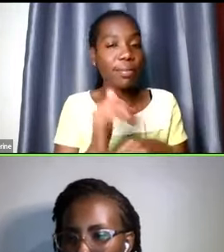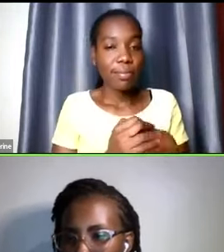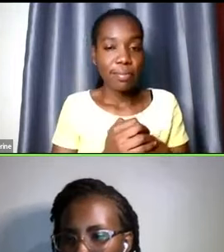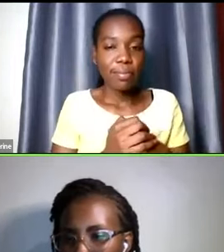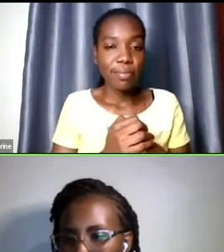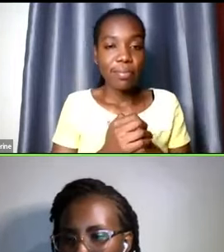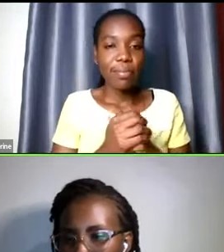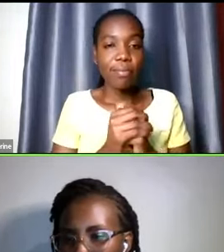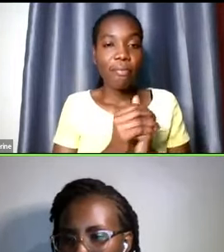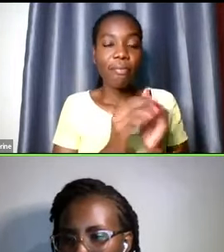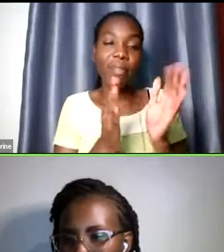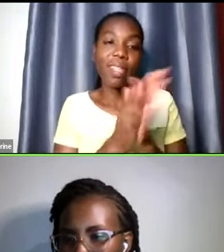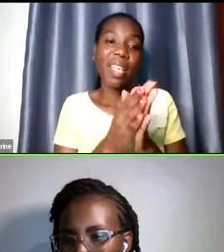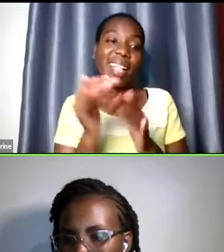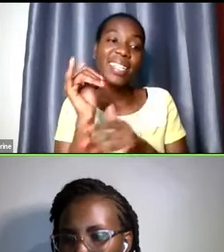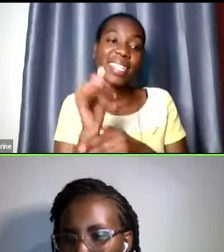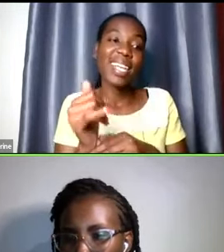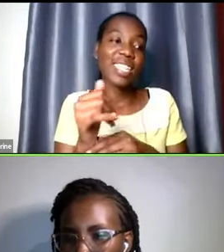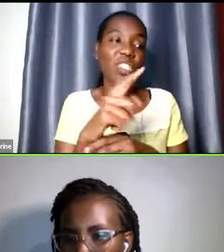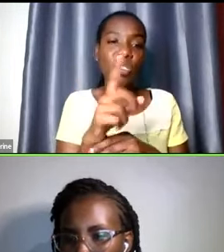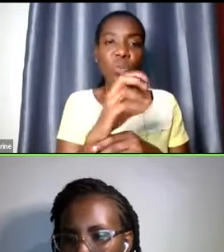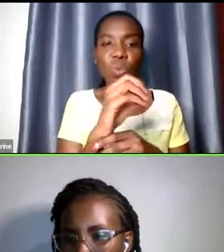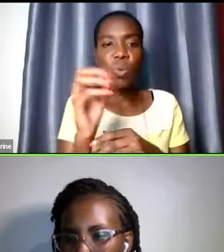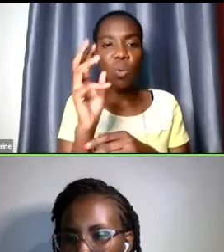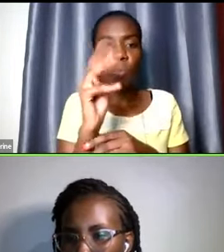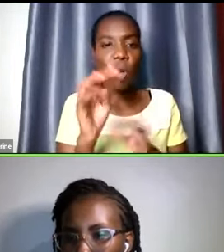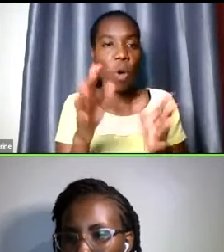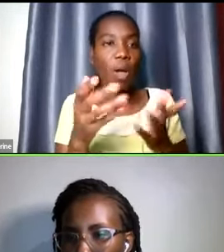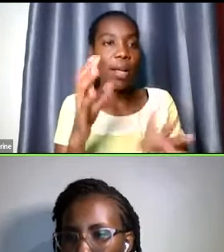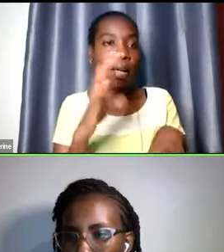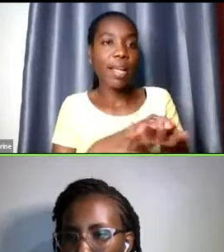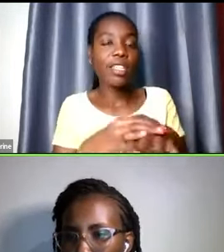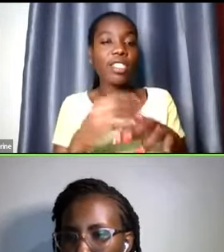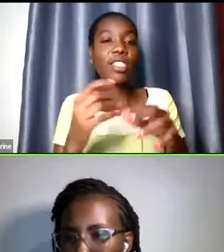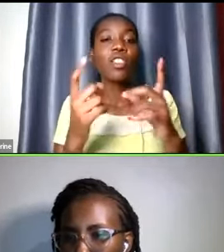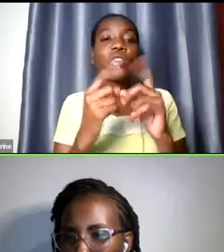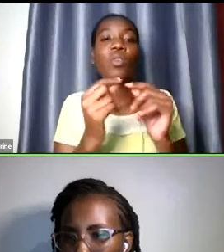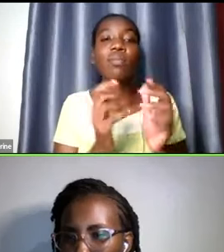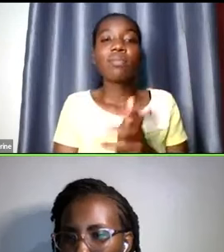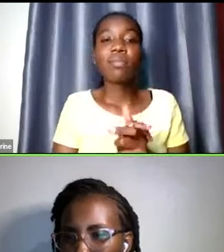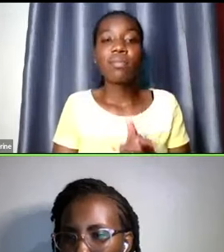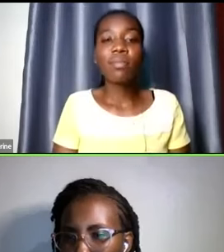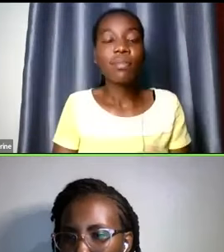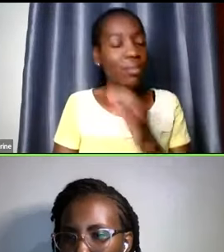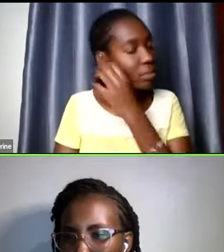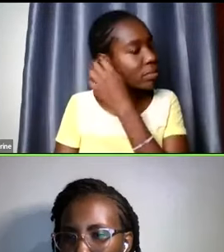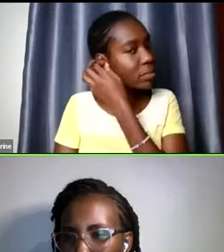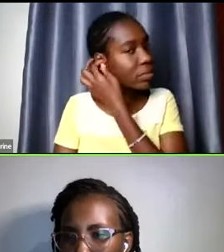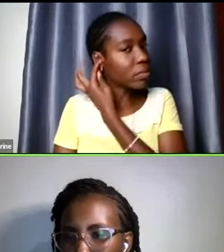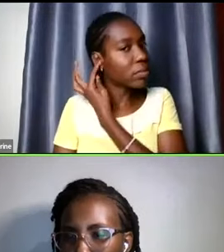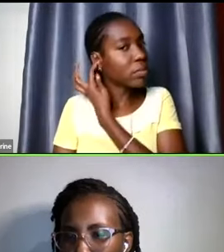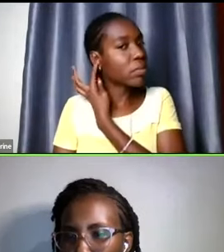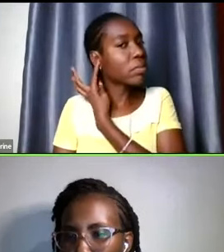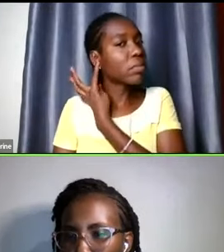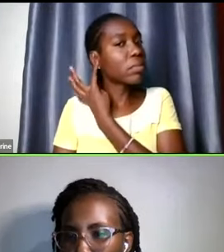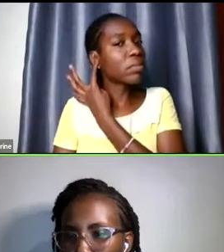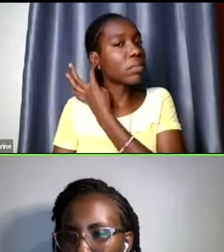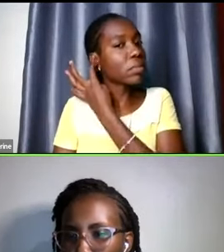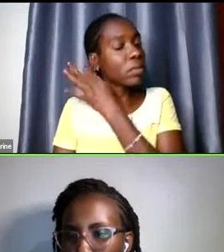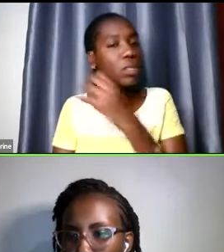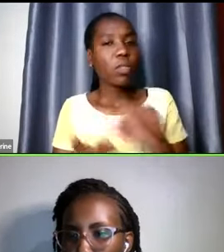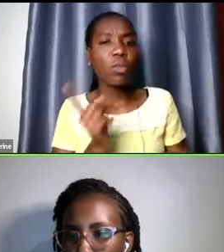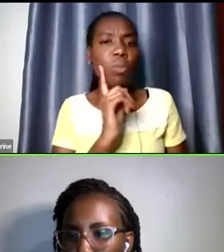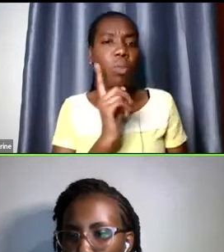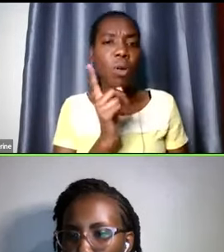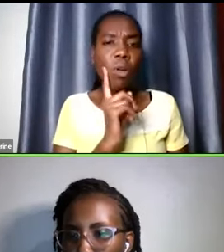will it be on Zoom or can get notes for today's webinar? What Zoom? I don't know. Tomorrow, are you